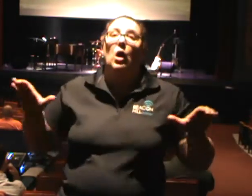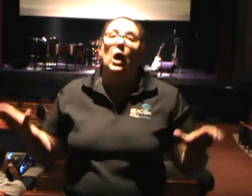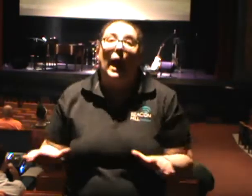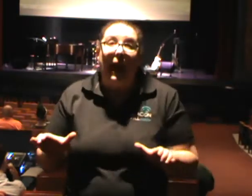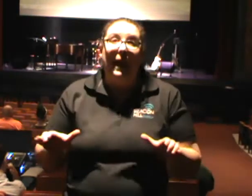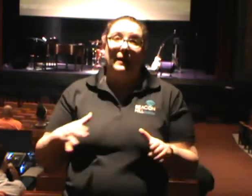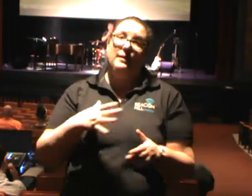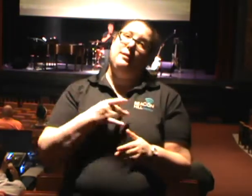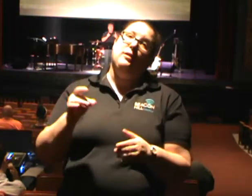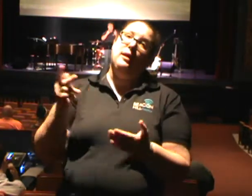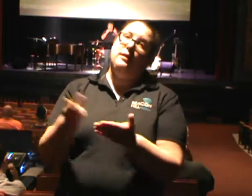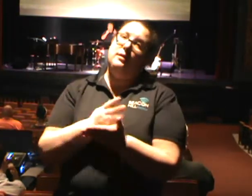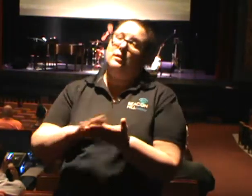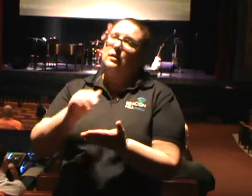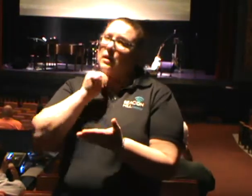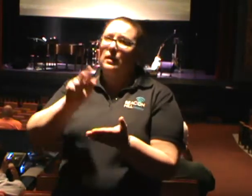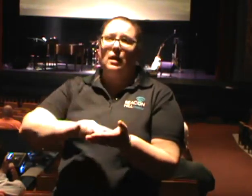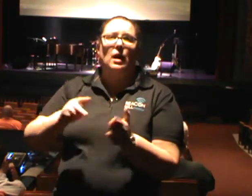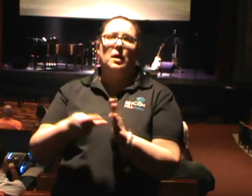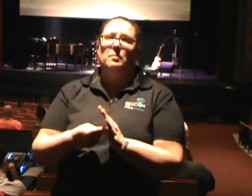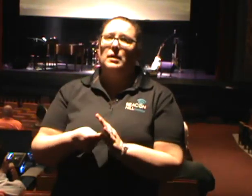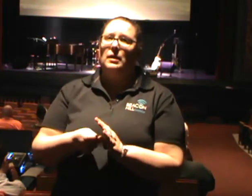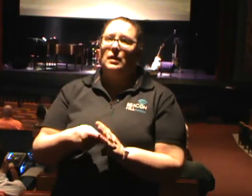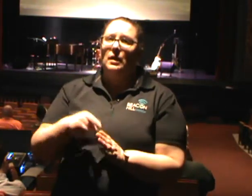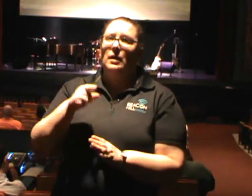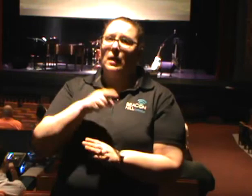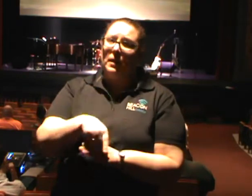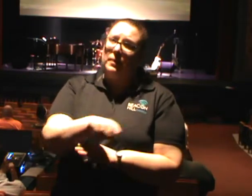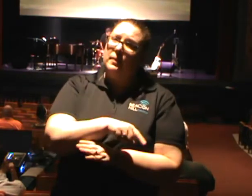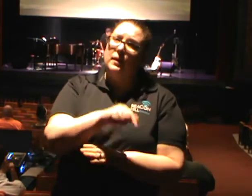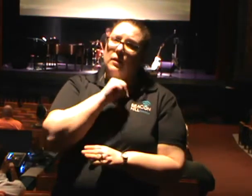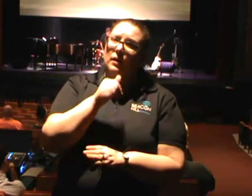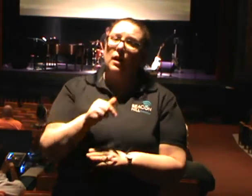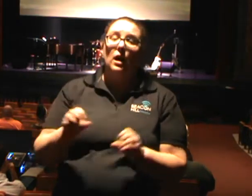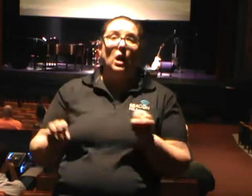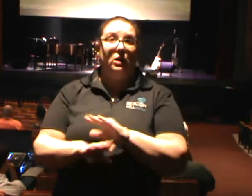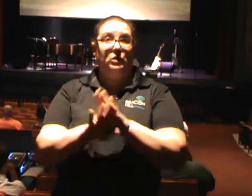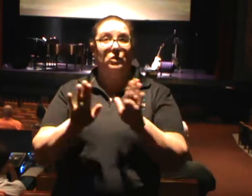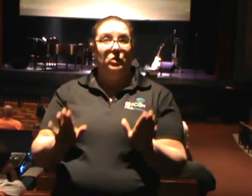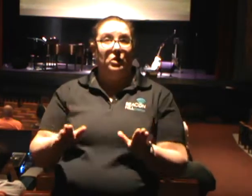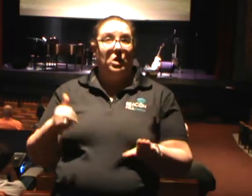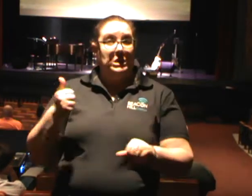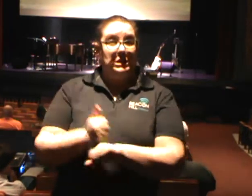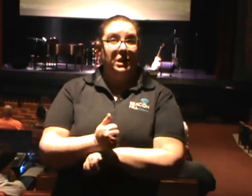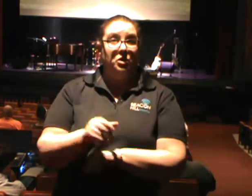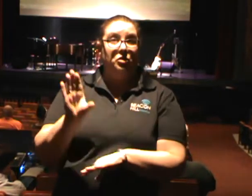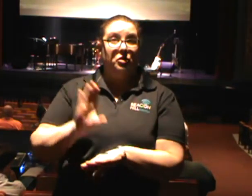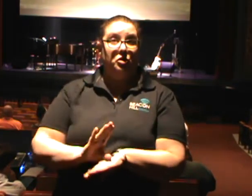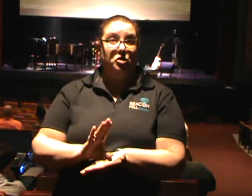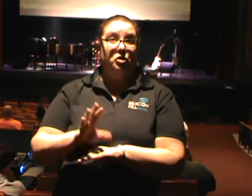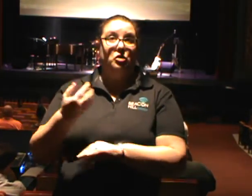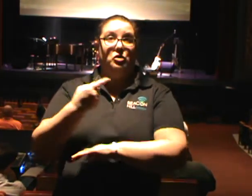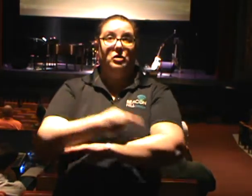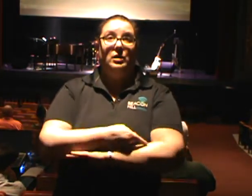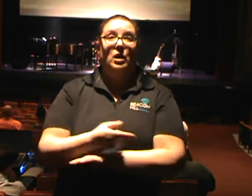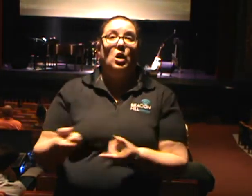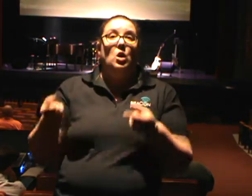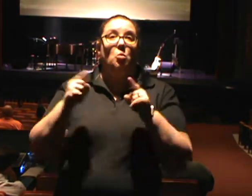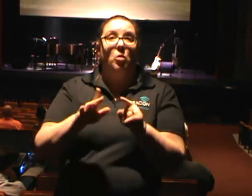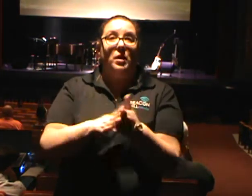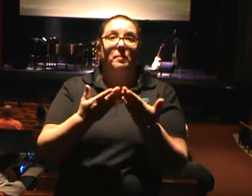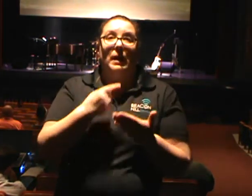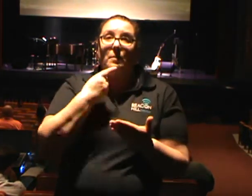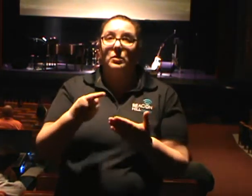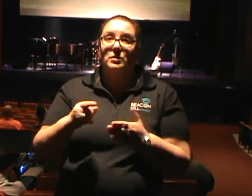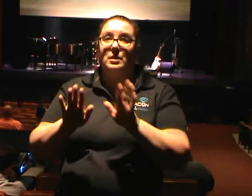they are not a clear and present danger to the church today. When Scripture says that they have climbed the walls